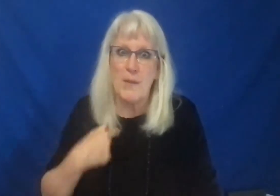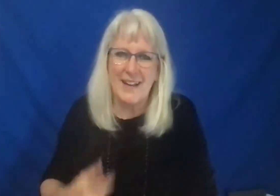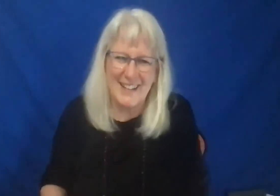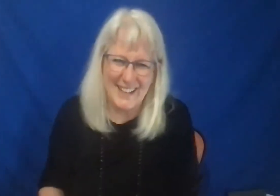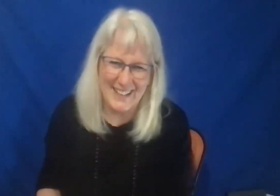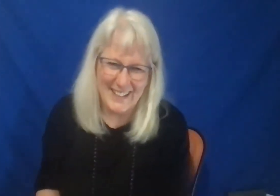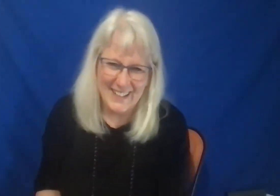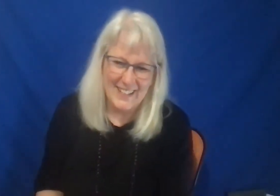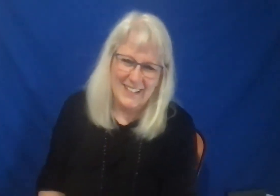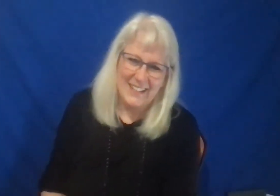And